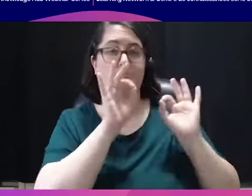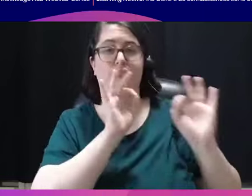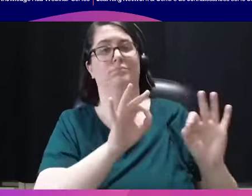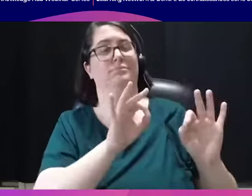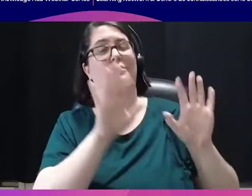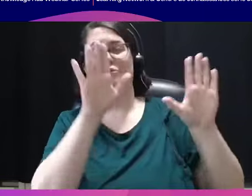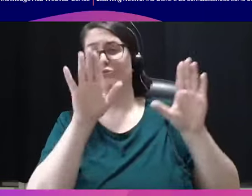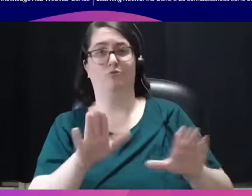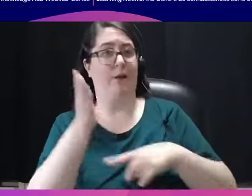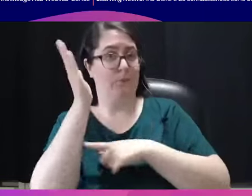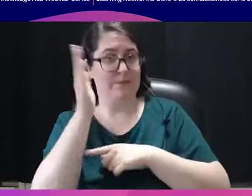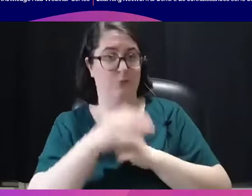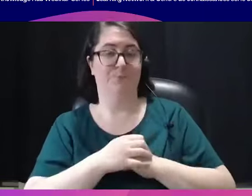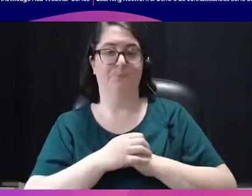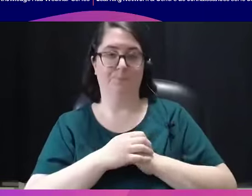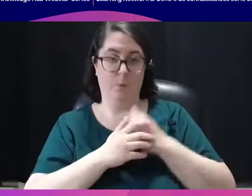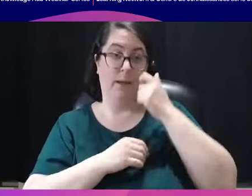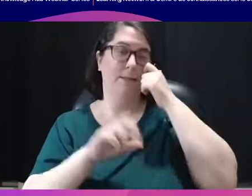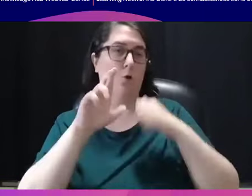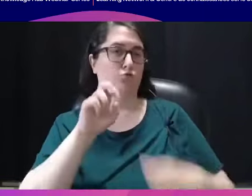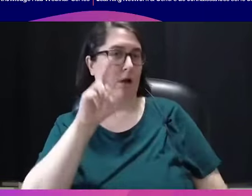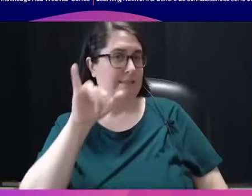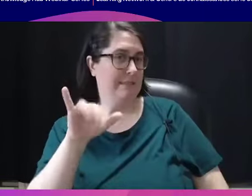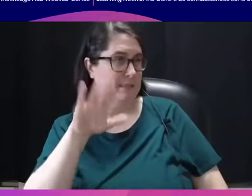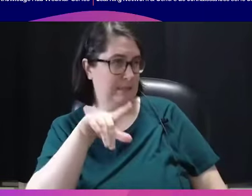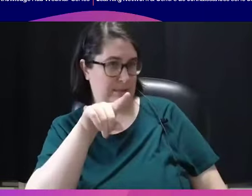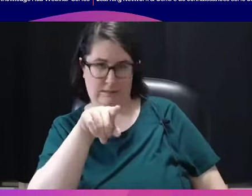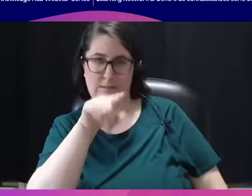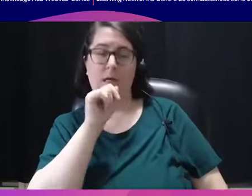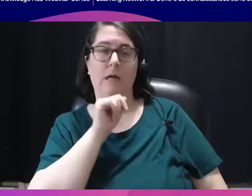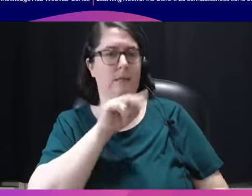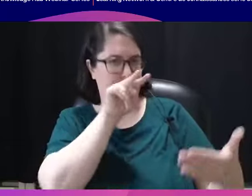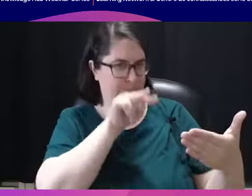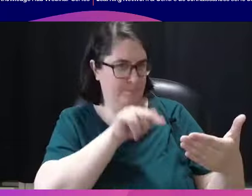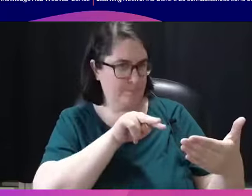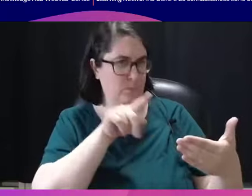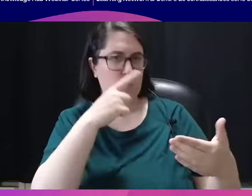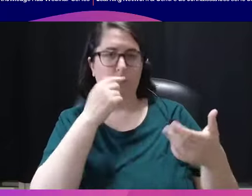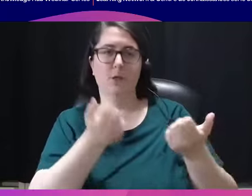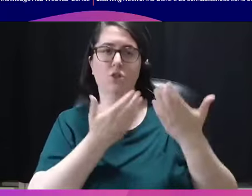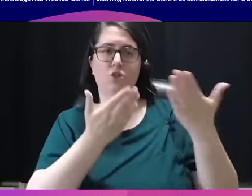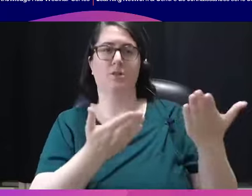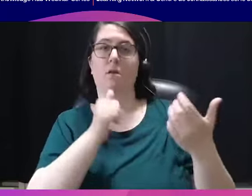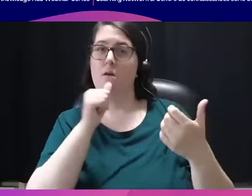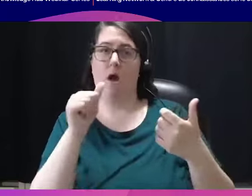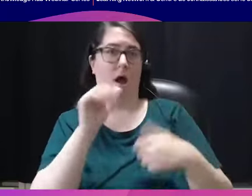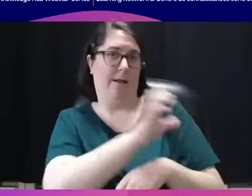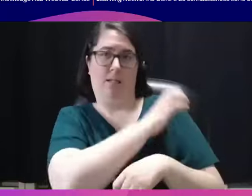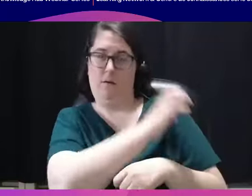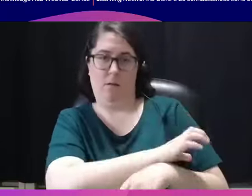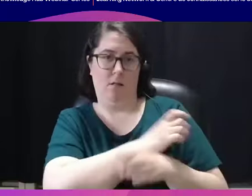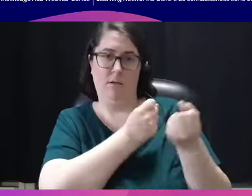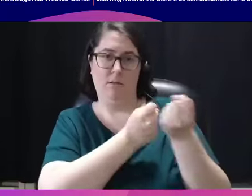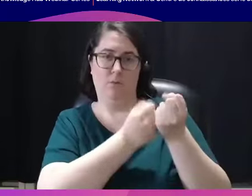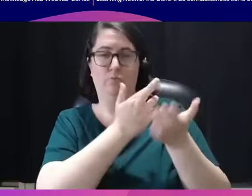fabulous presentation. So, Rooksy, this is for you. Can you suggest any non-clinical resources that could